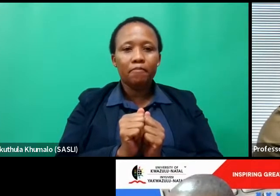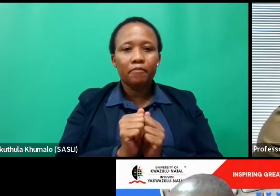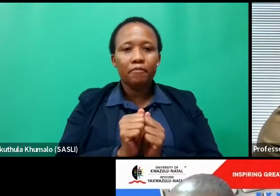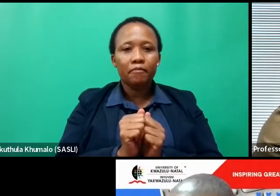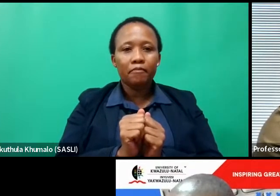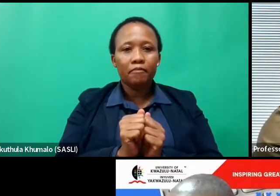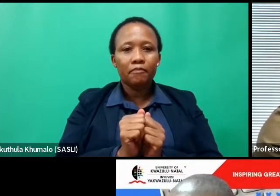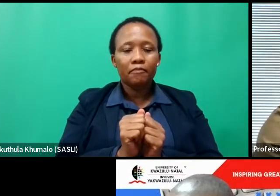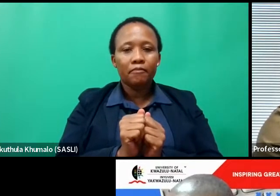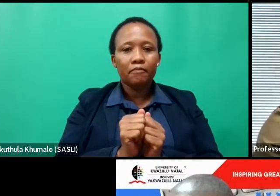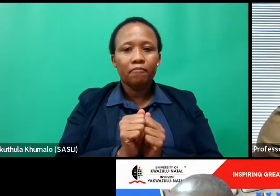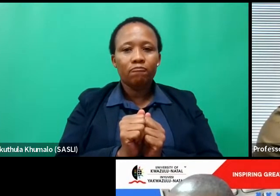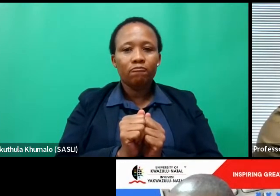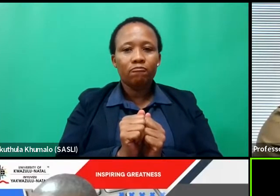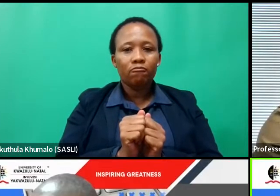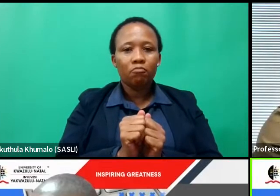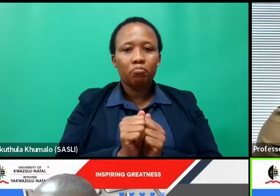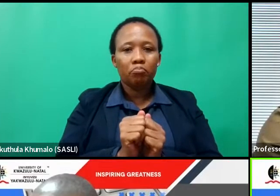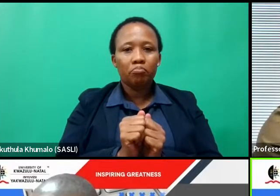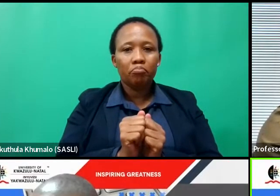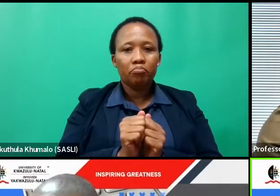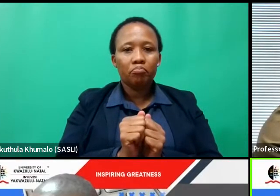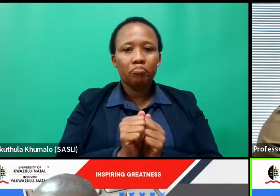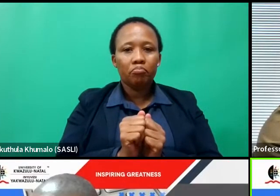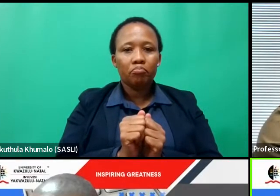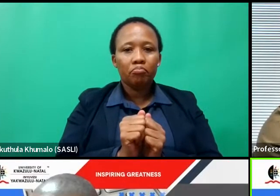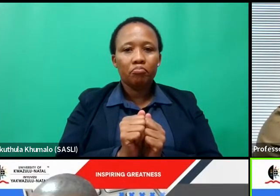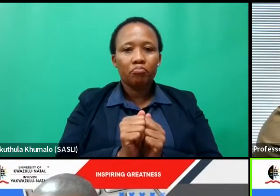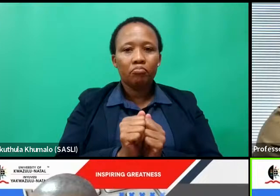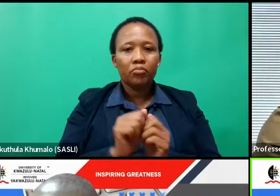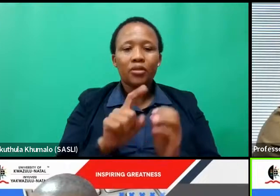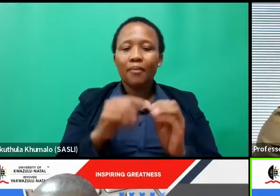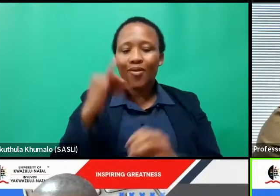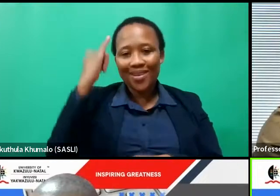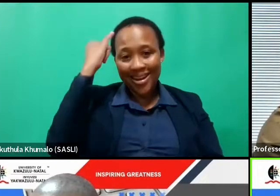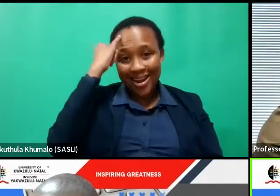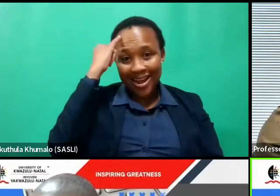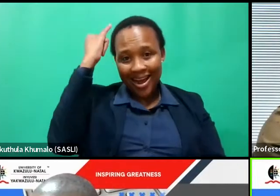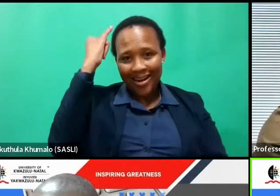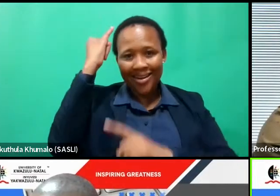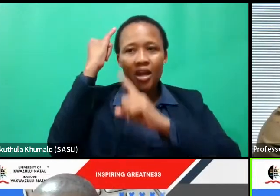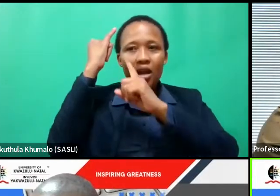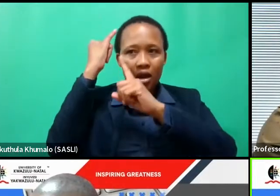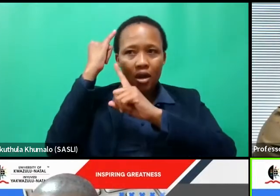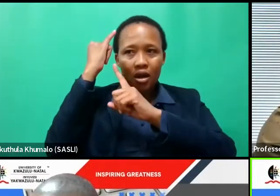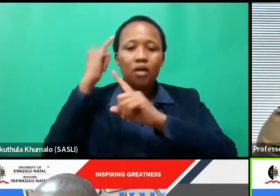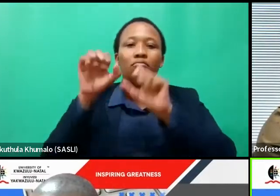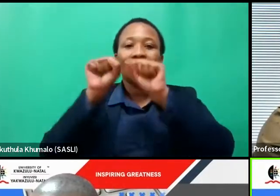the progressive forces, that won this democracy for us,